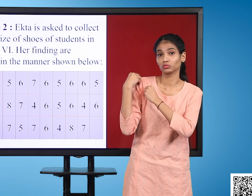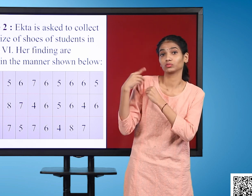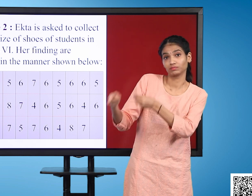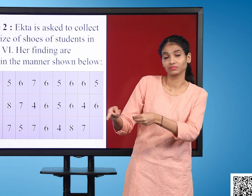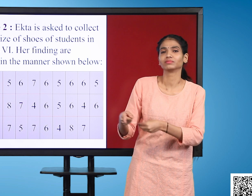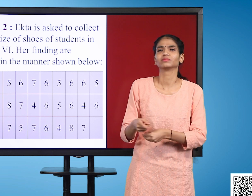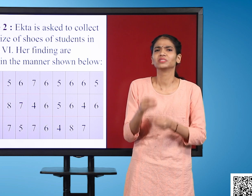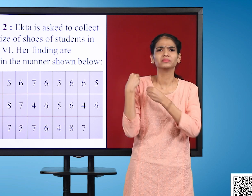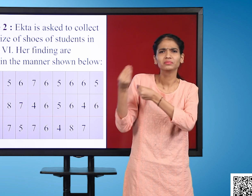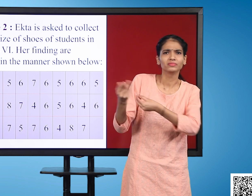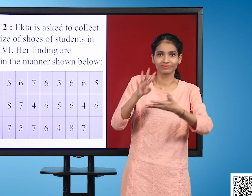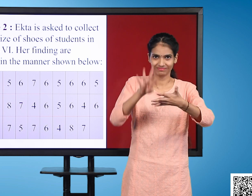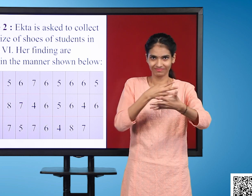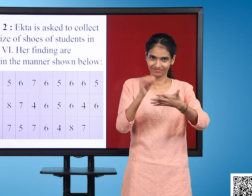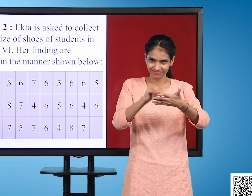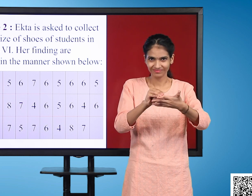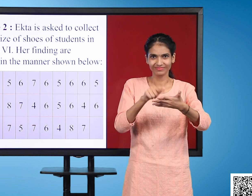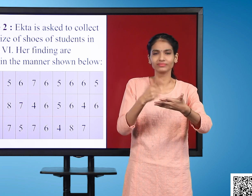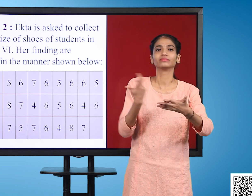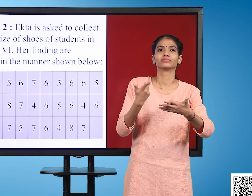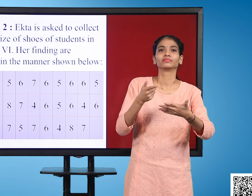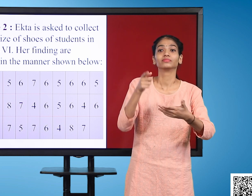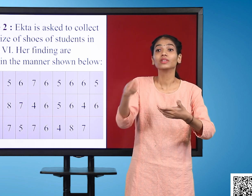Her findings are recorded in the manner shown here.